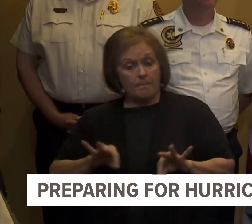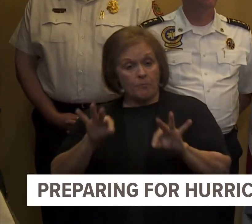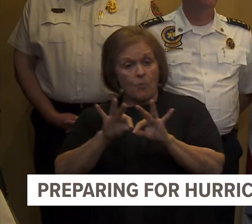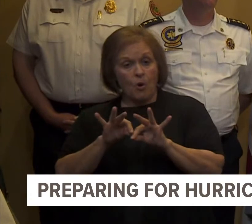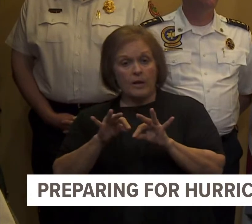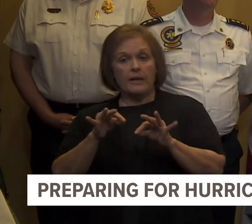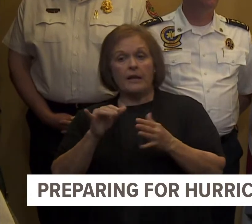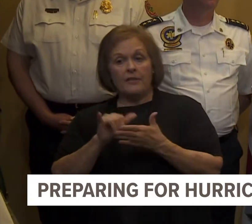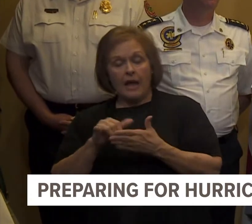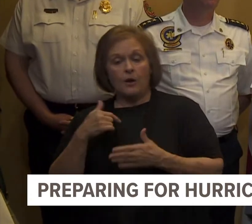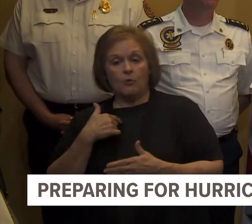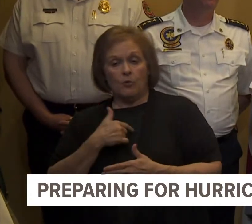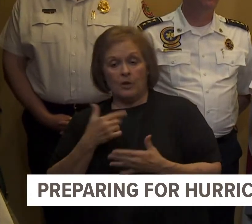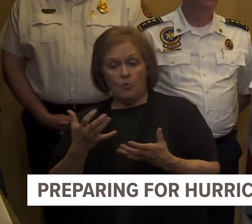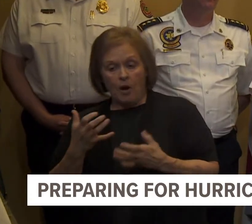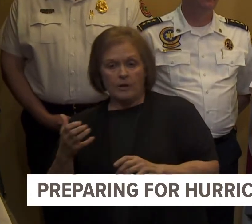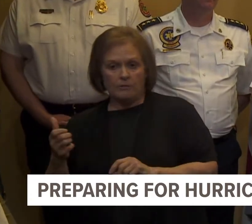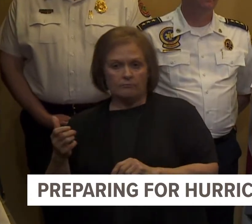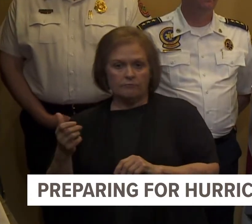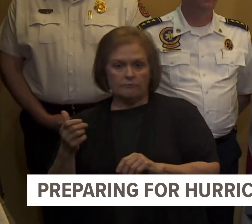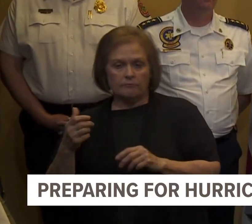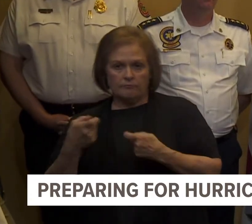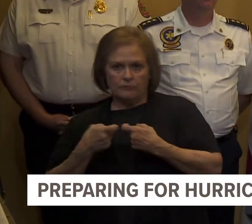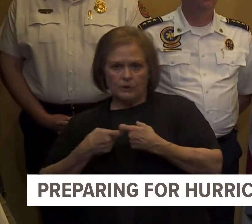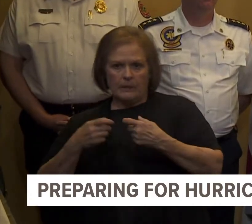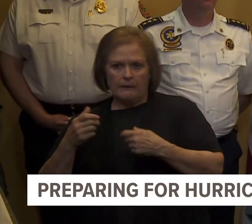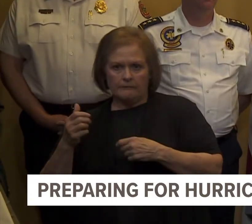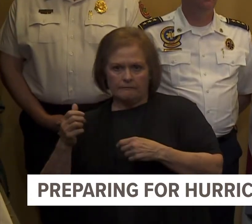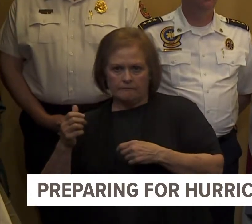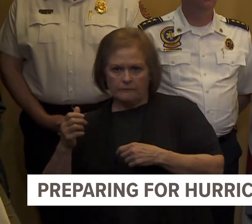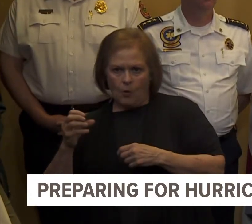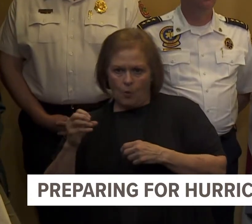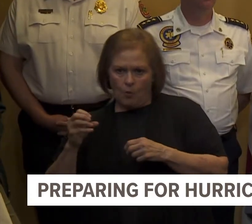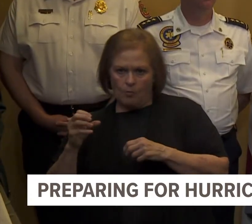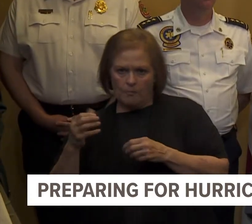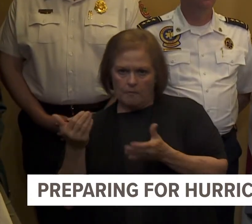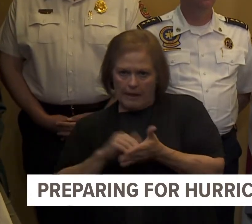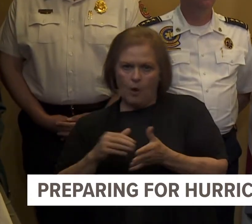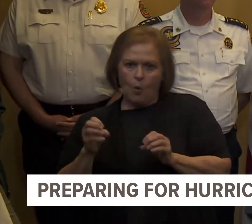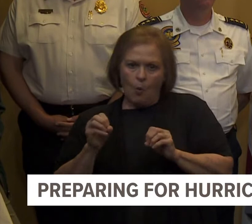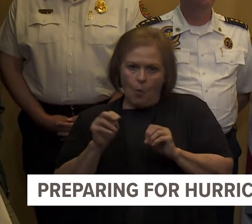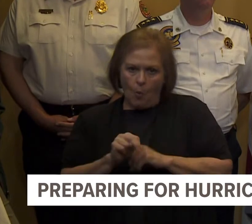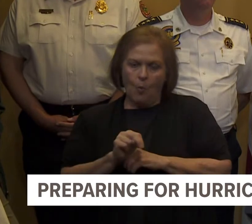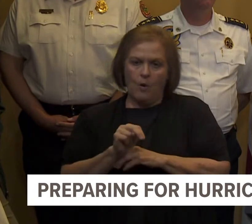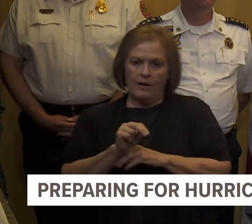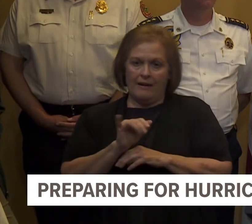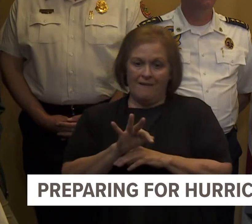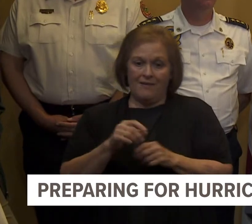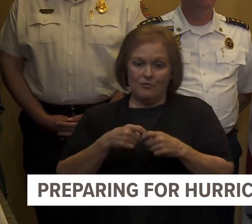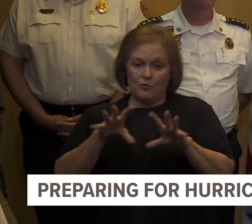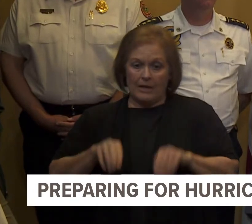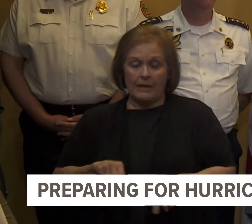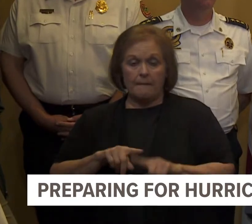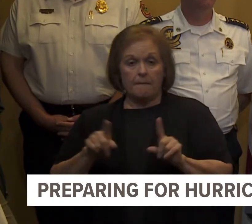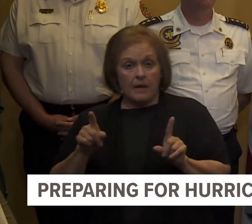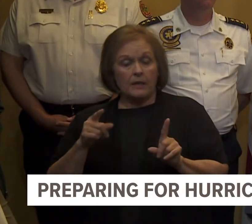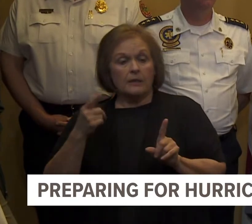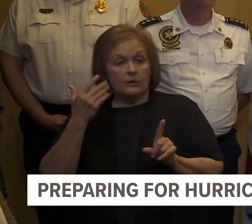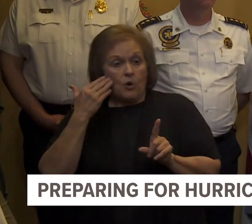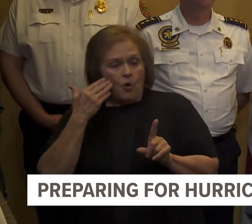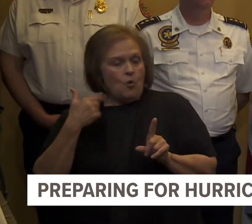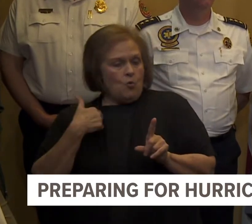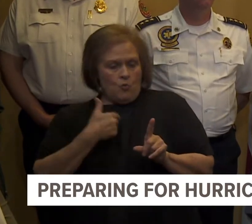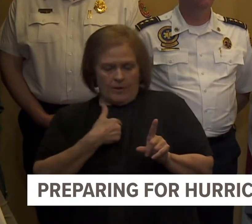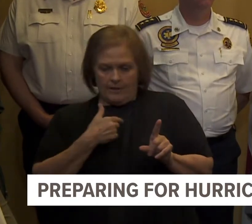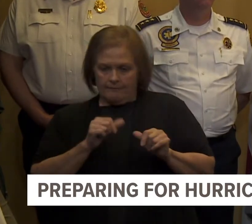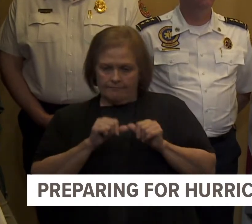play in bringing back normalcy to the communities following a severe weather event. but it's important that we continue to have community